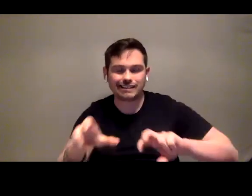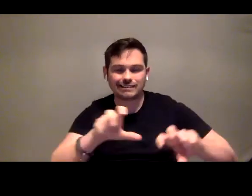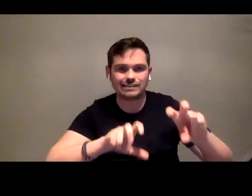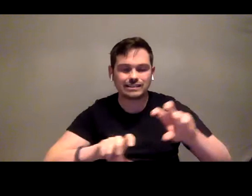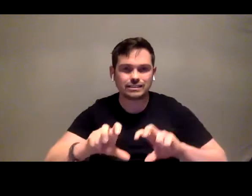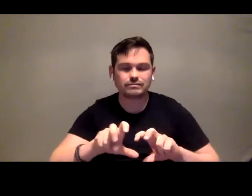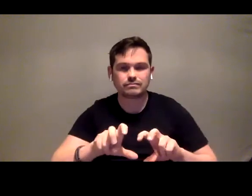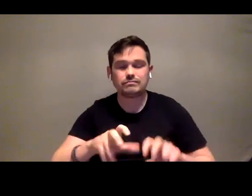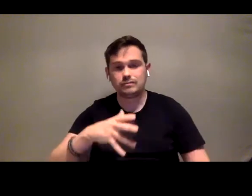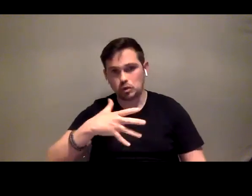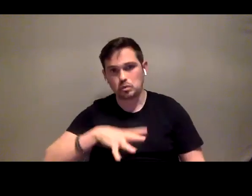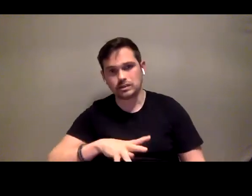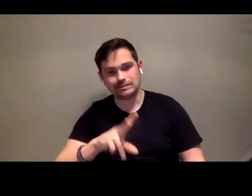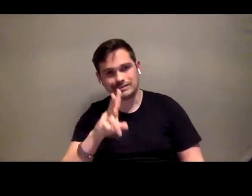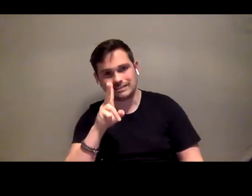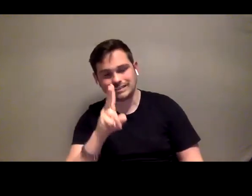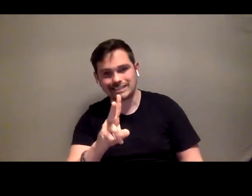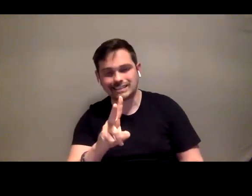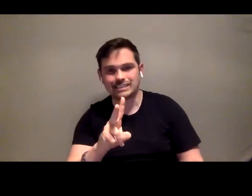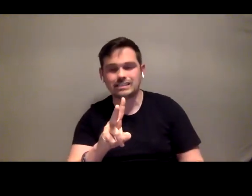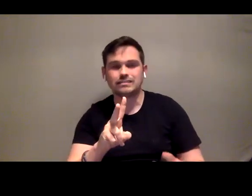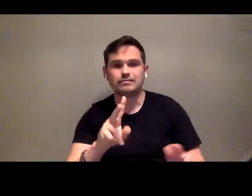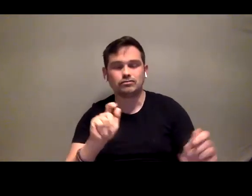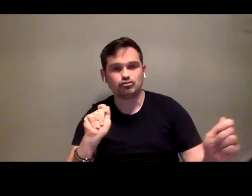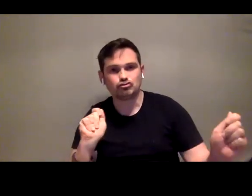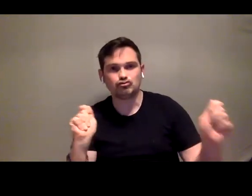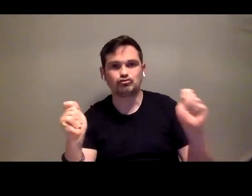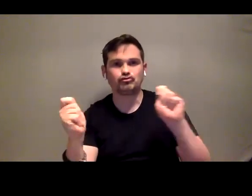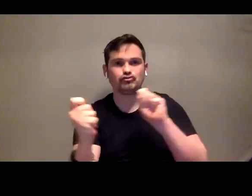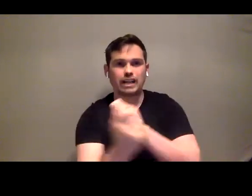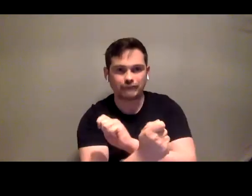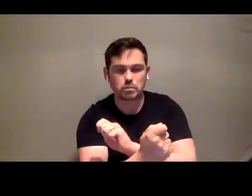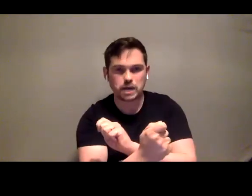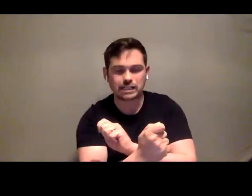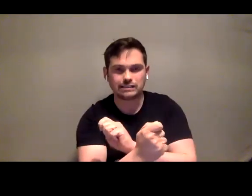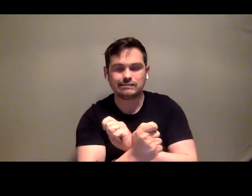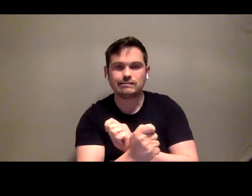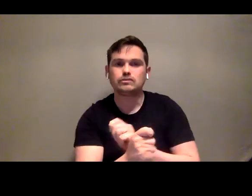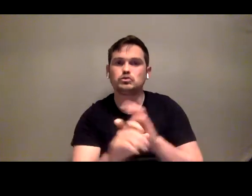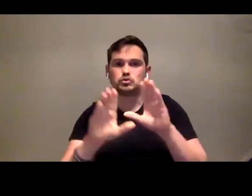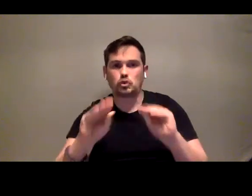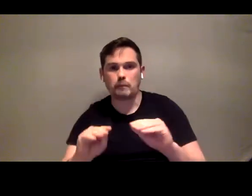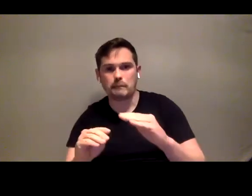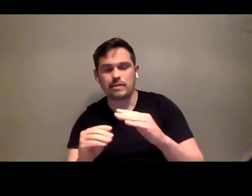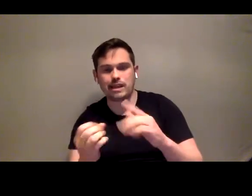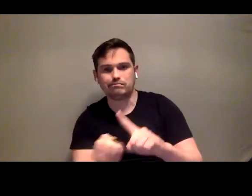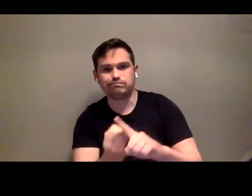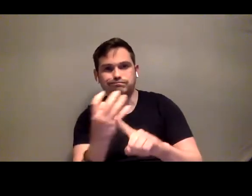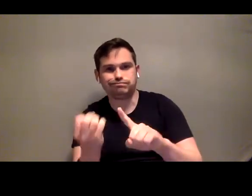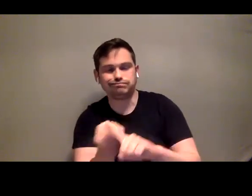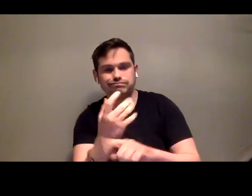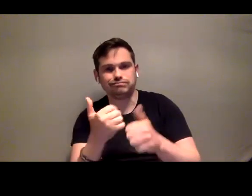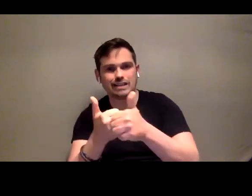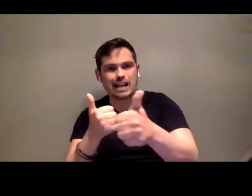the transformation of key sectors to reduce our emissions and the phasing out of polluting industries. So all around us at the minute,